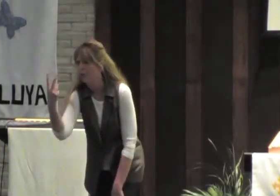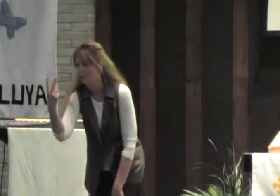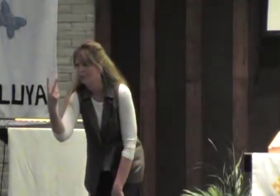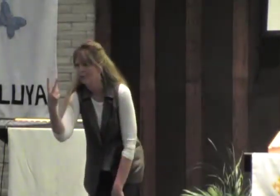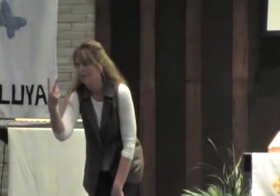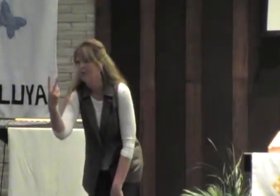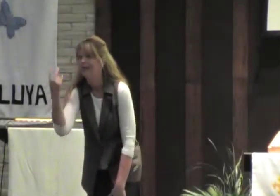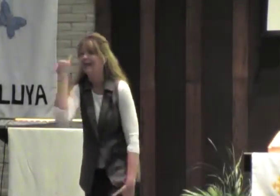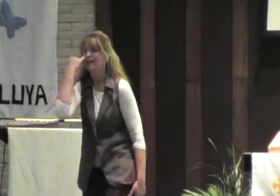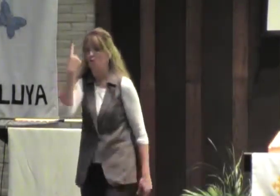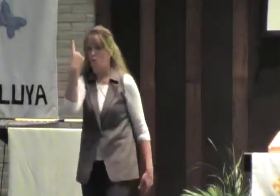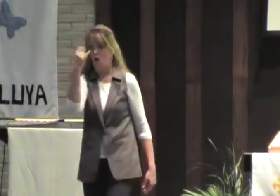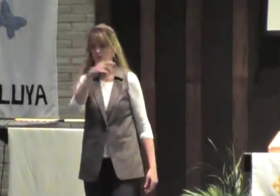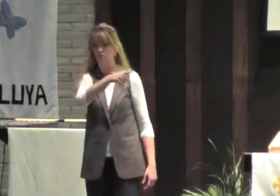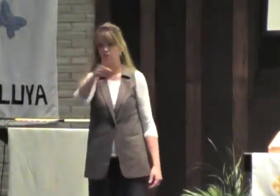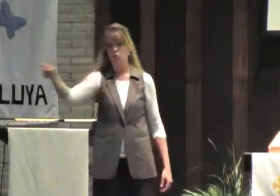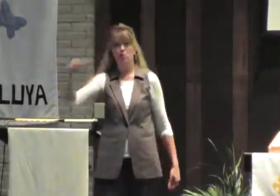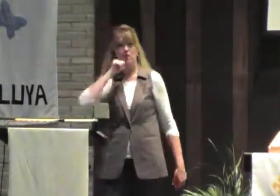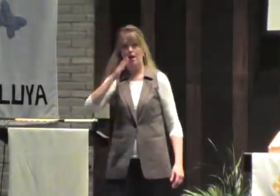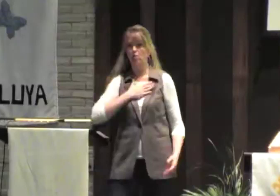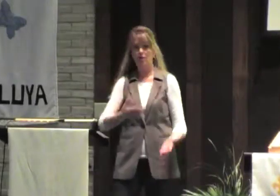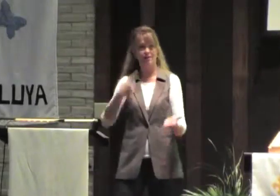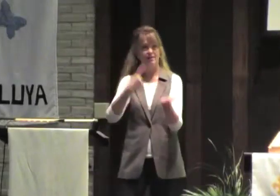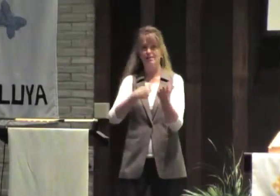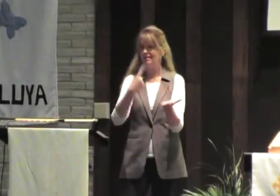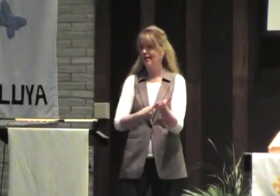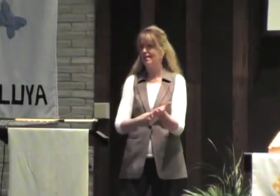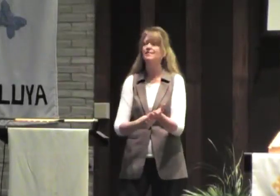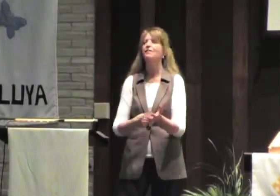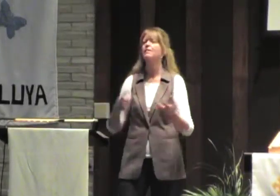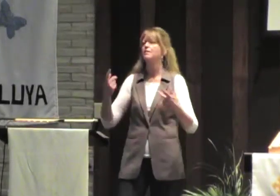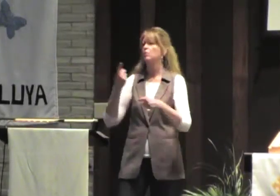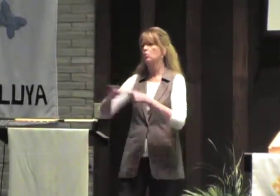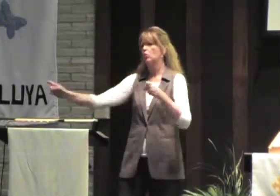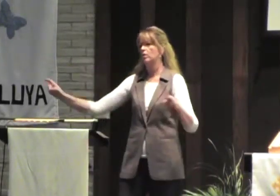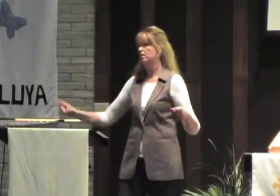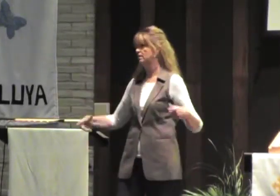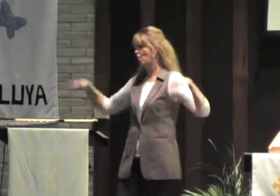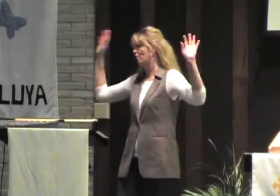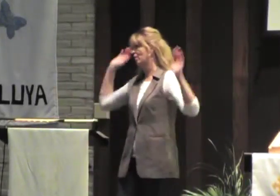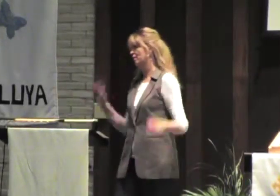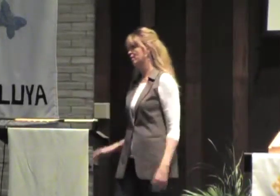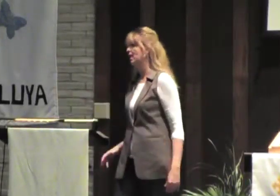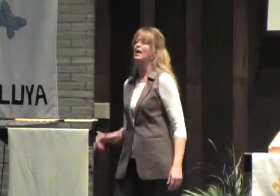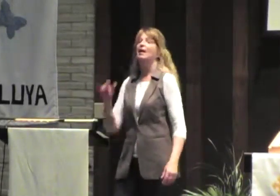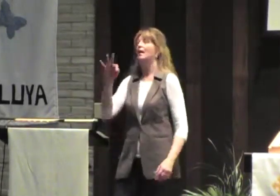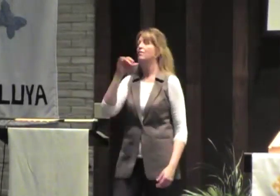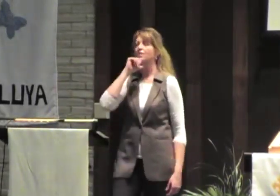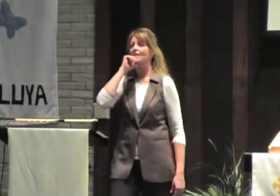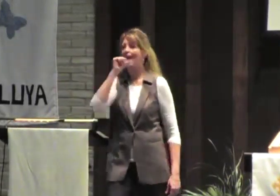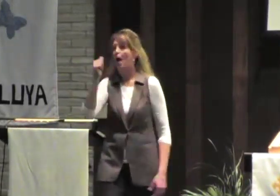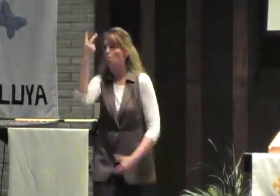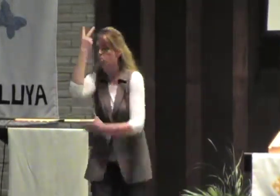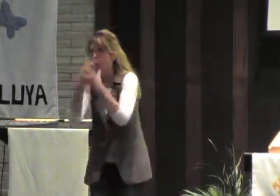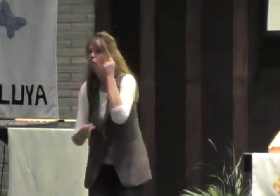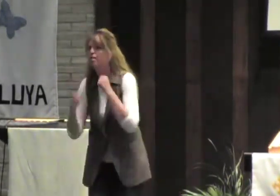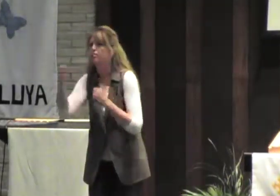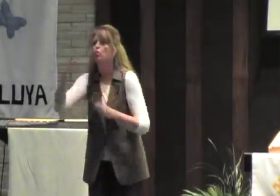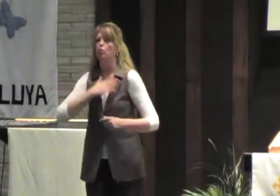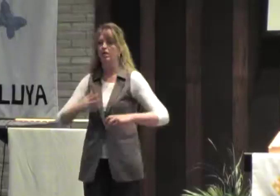takes two. If one of you is not willing to discuss it, it's ruined. It's over. If both